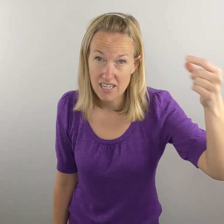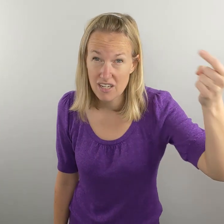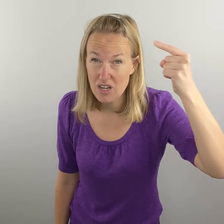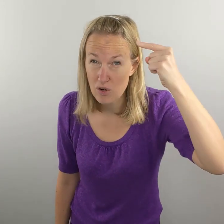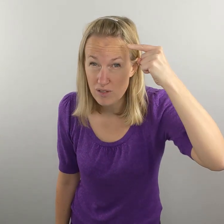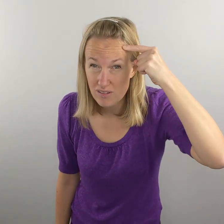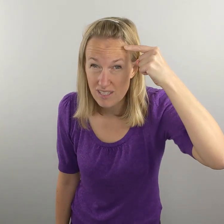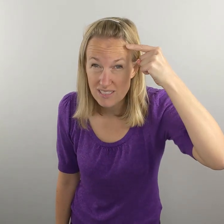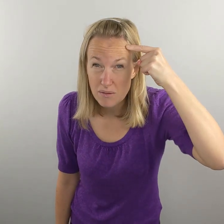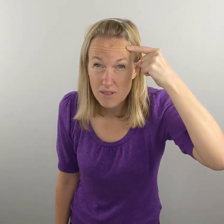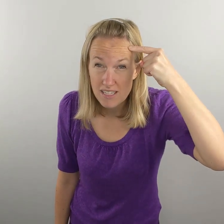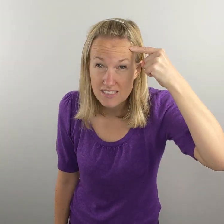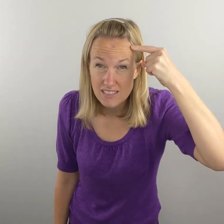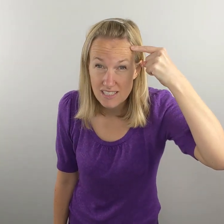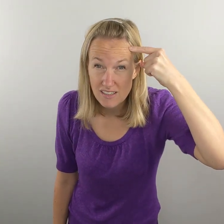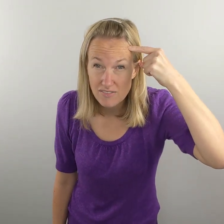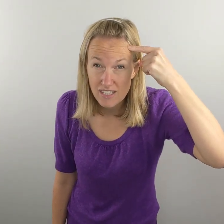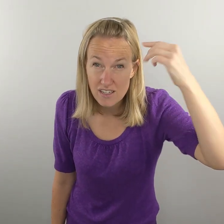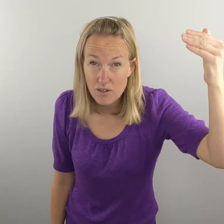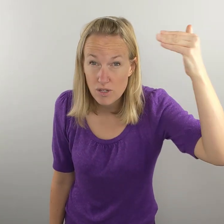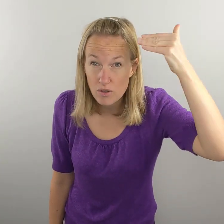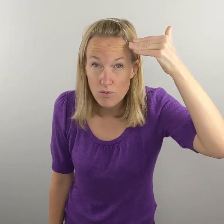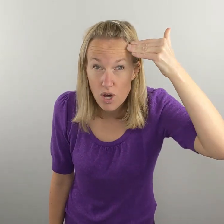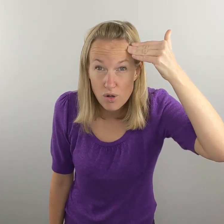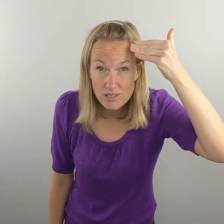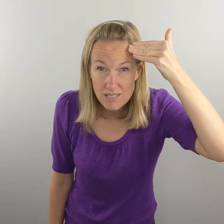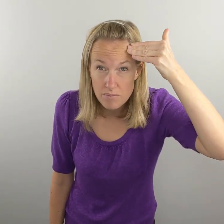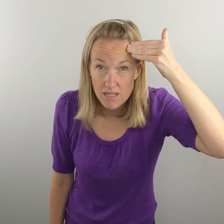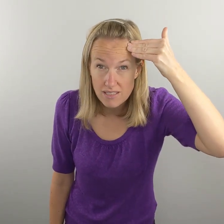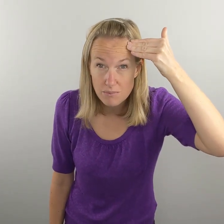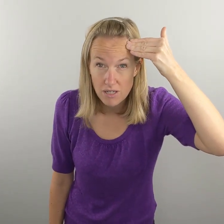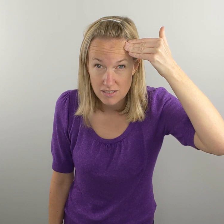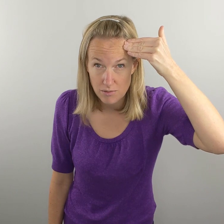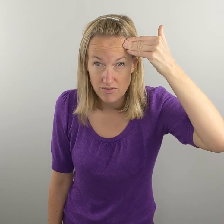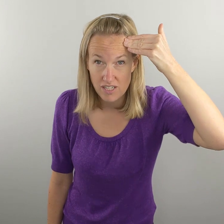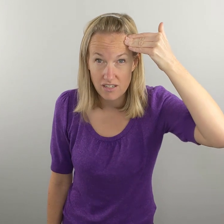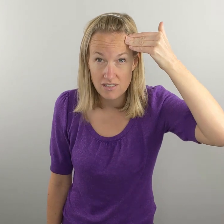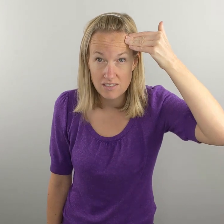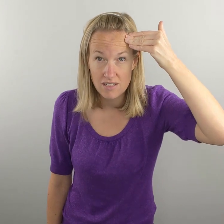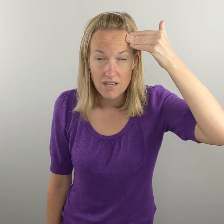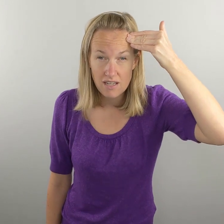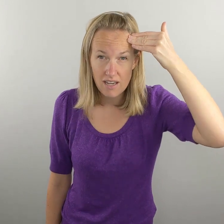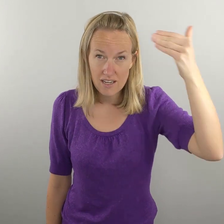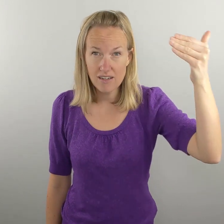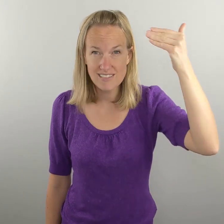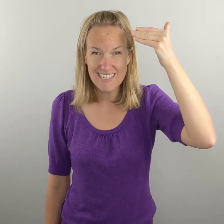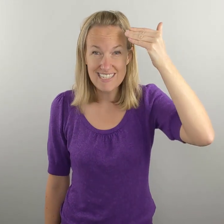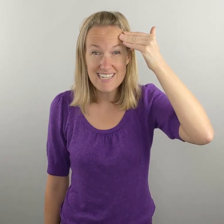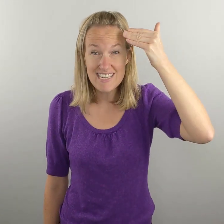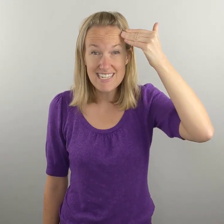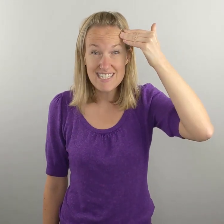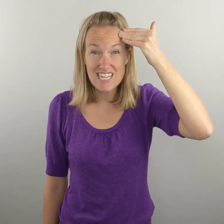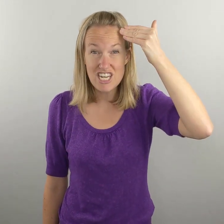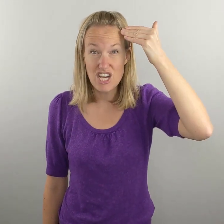and know. When you think something, it's a single finger. When you know something, it's multiple fingers. Okay, because I need to